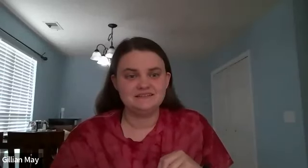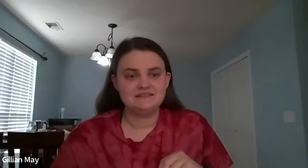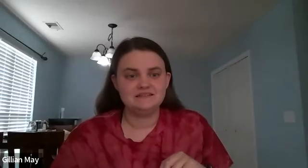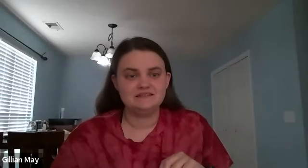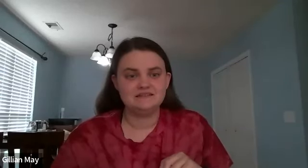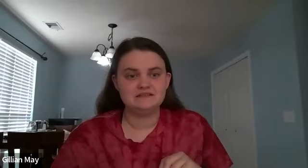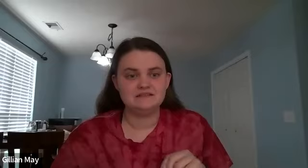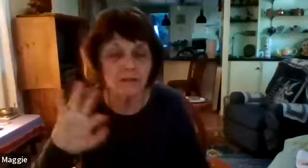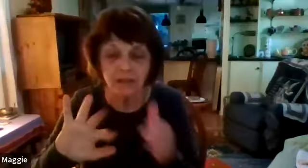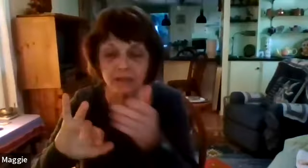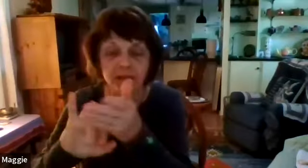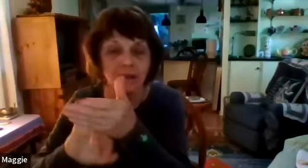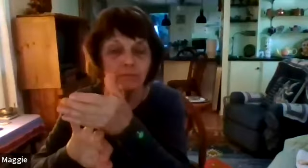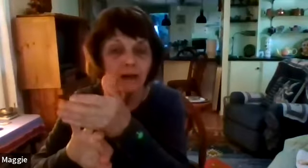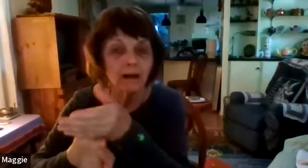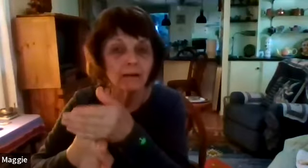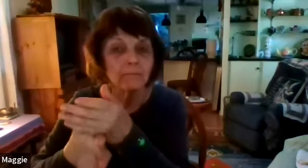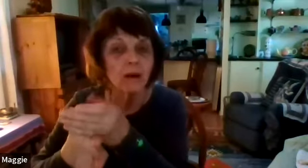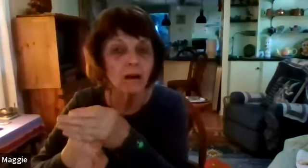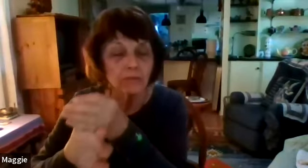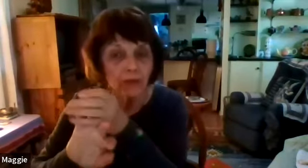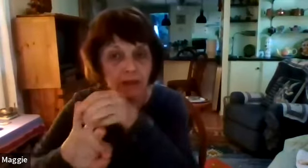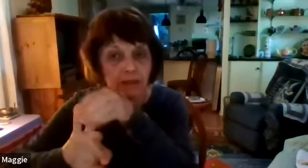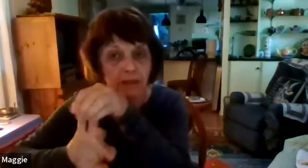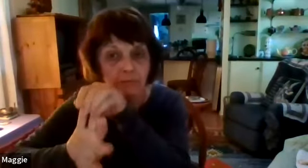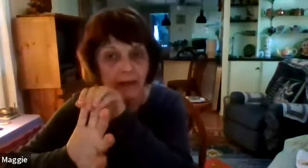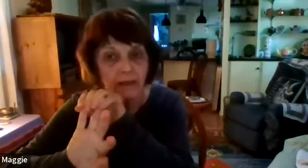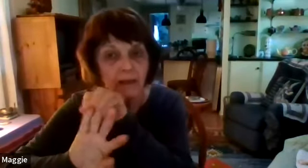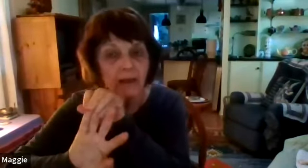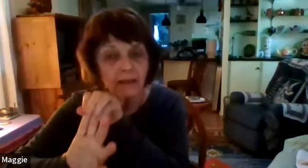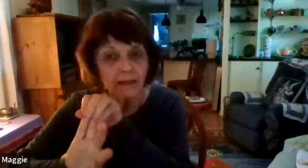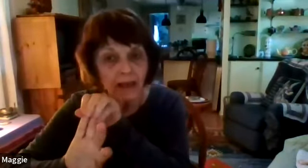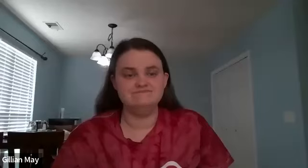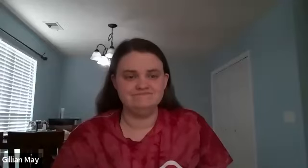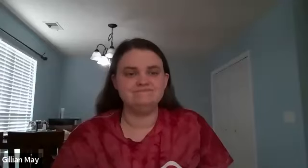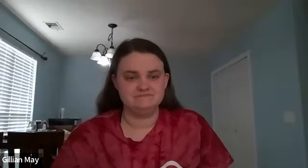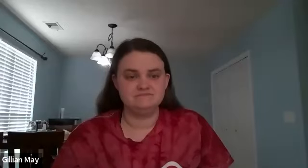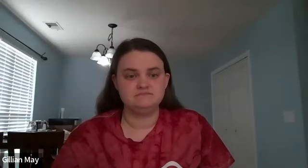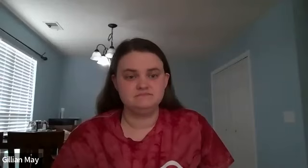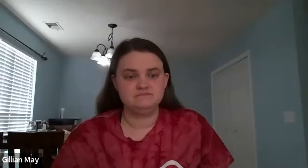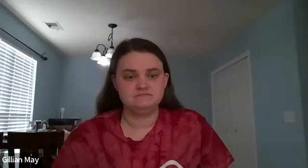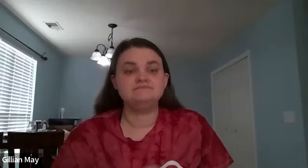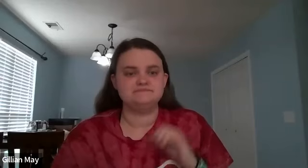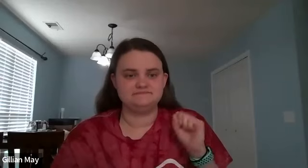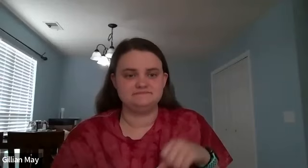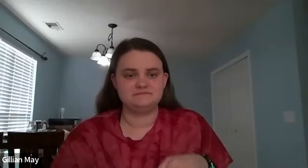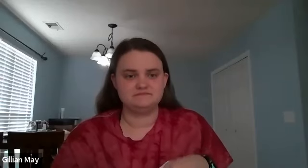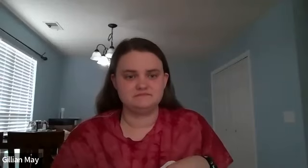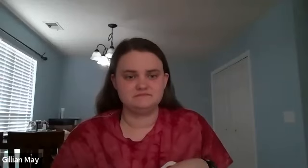I'm experiencing some arthritis in my left. Yeah, you've probably heard this in